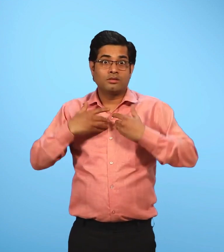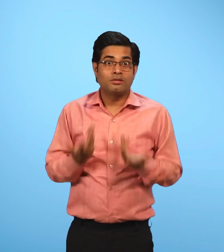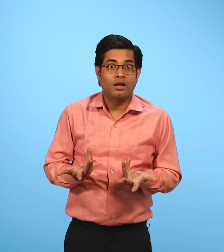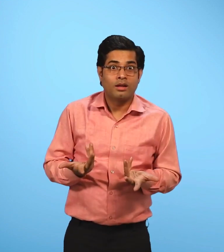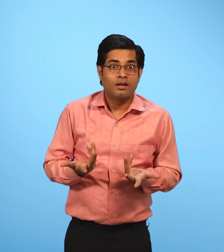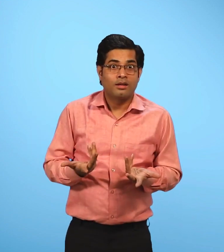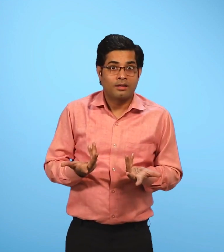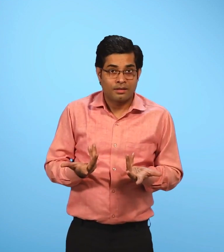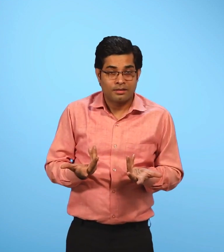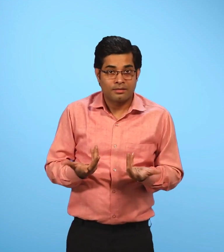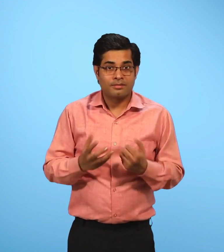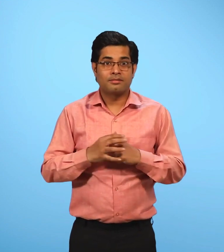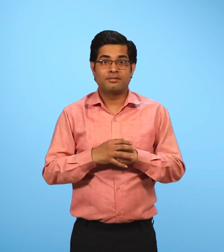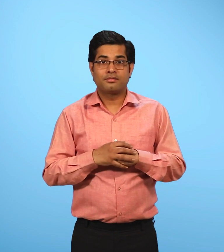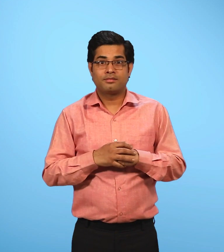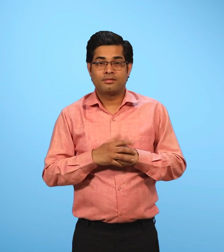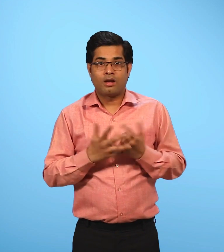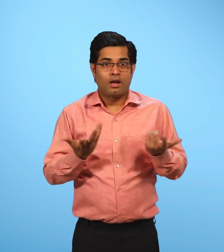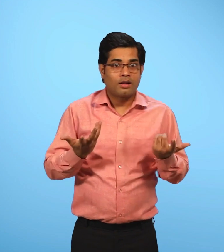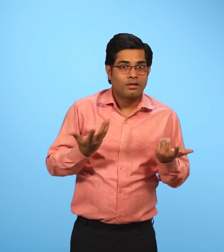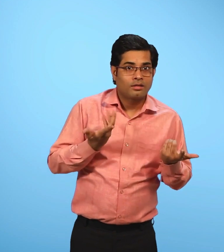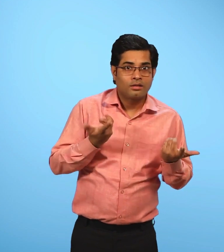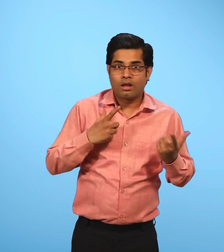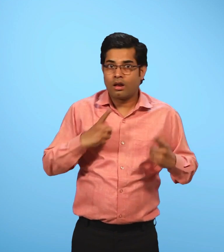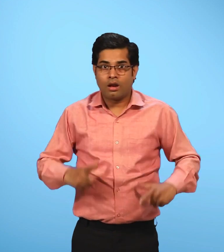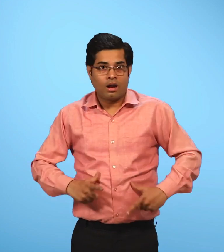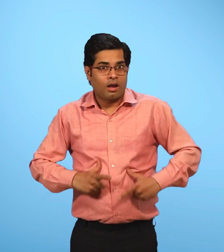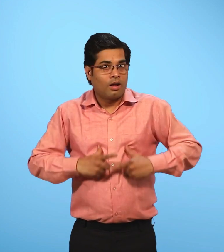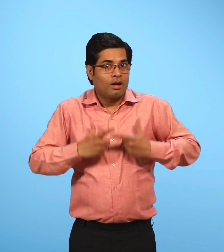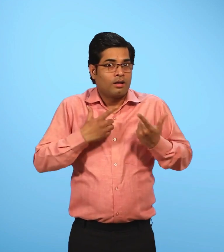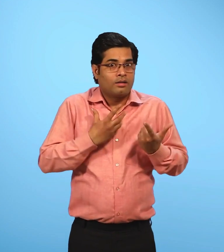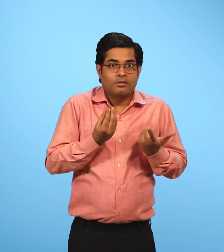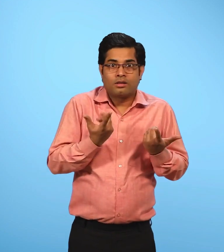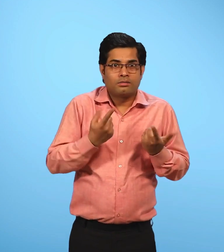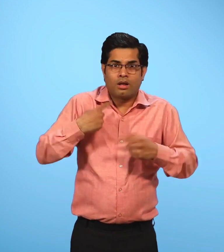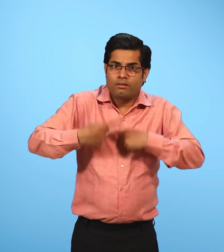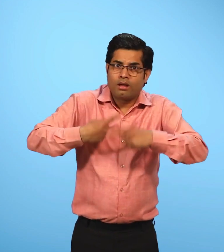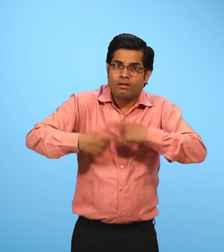and would soon return with others to kill and eat me.